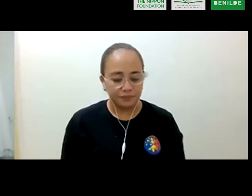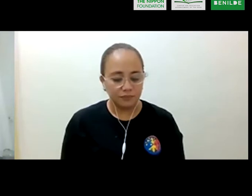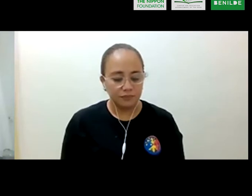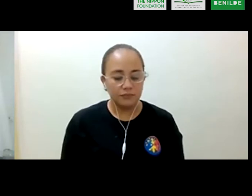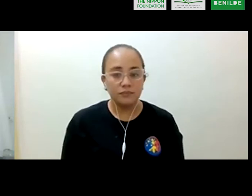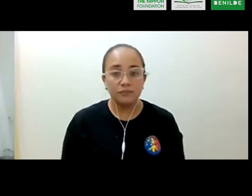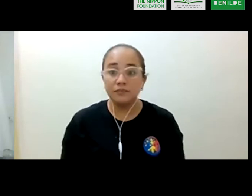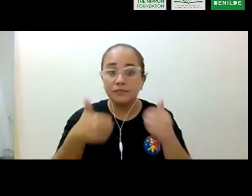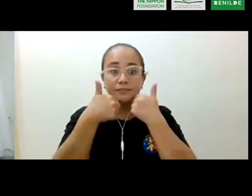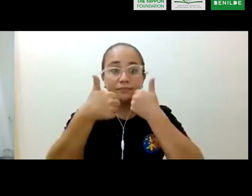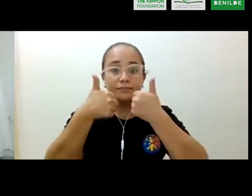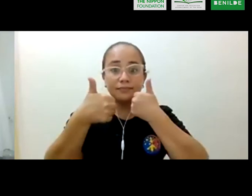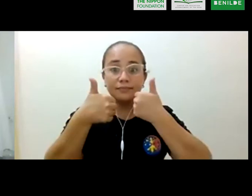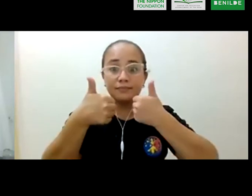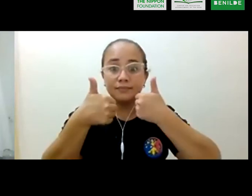Okay.